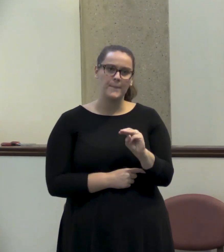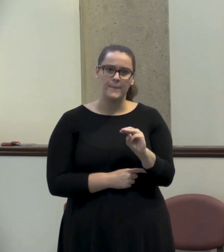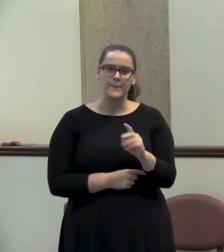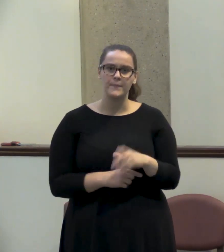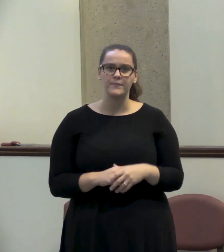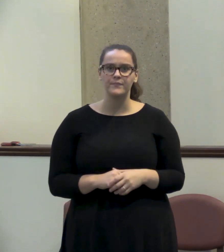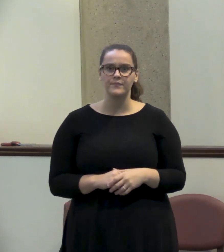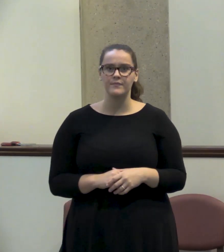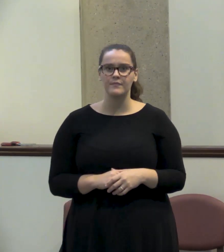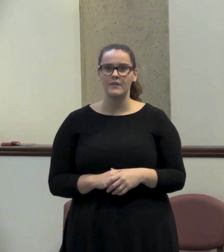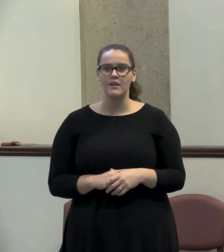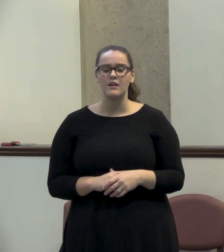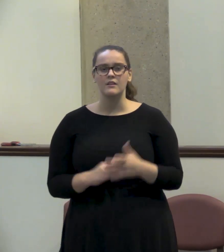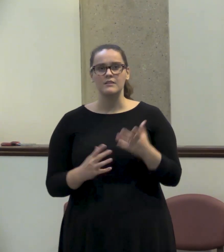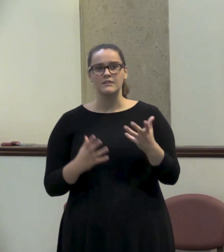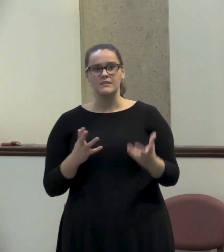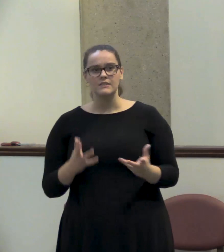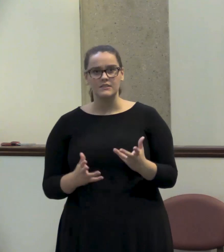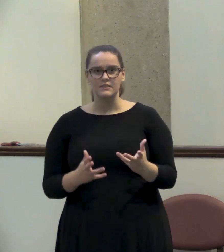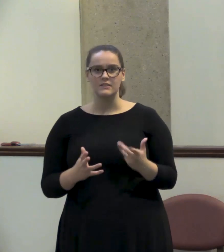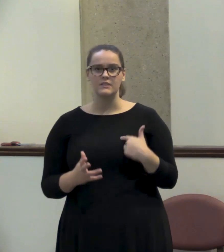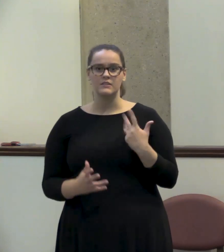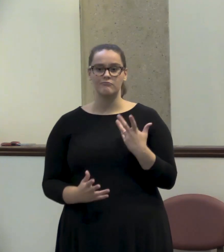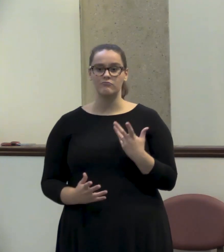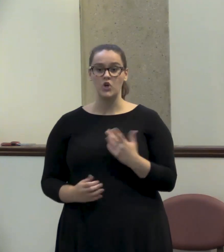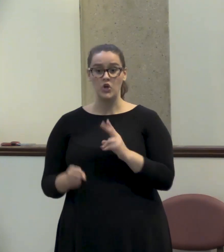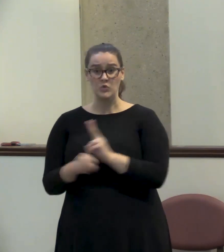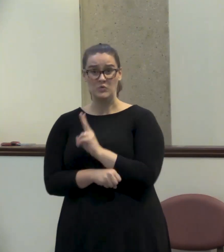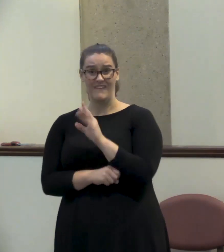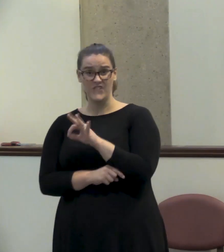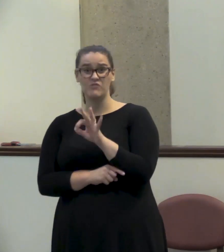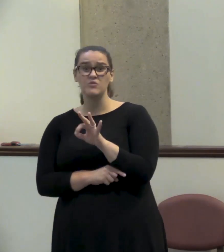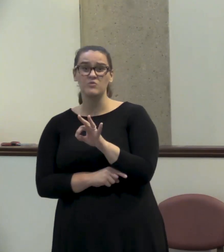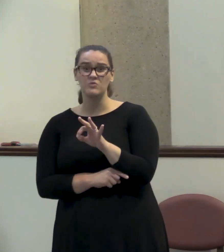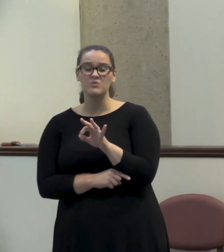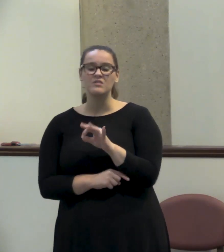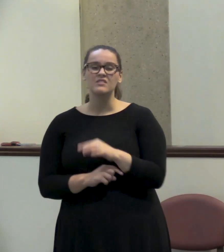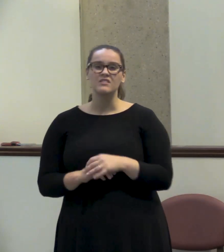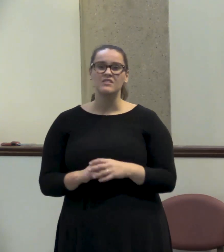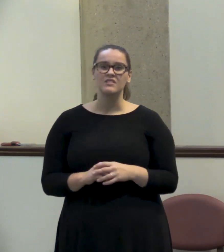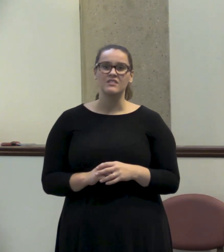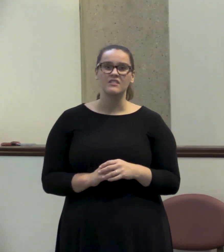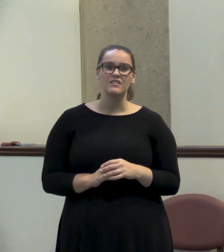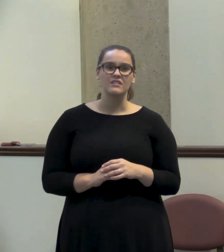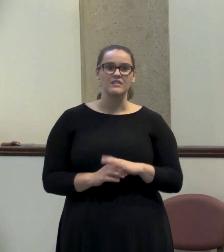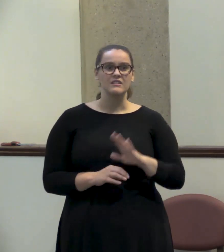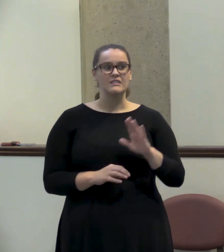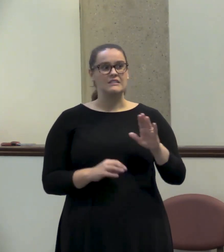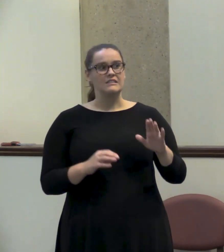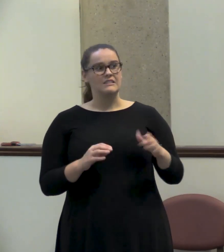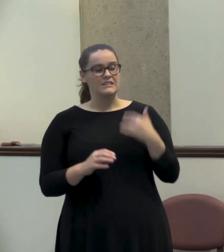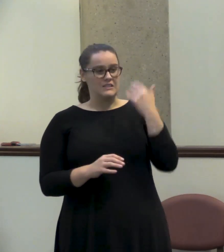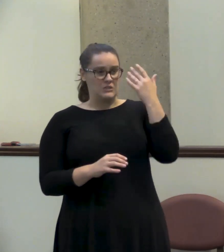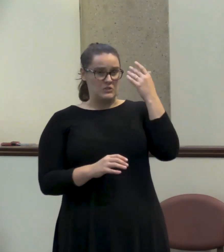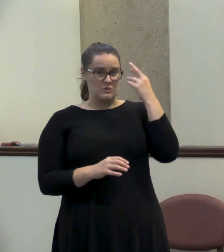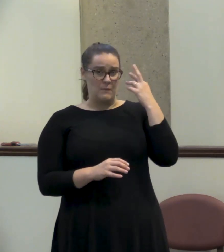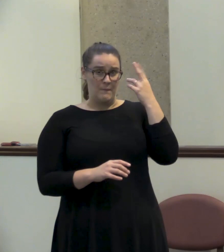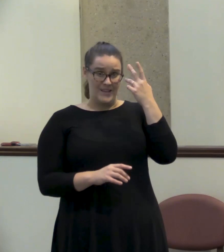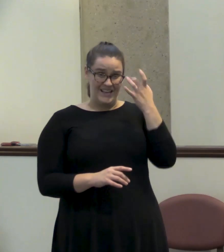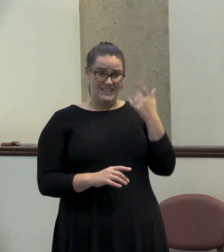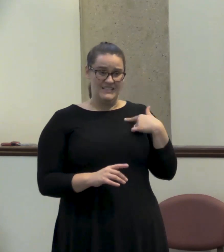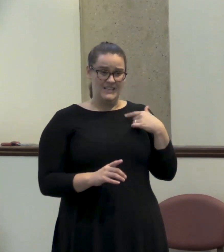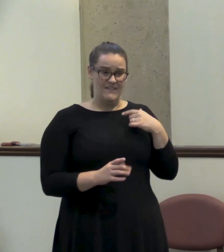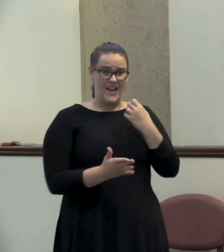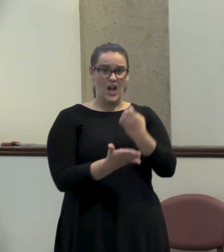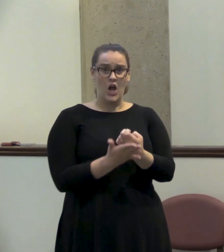doing. It was a symptom of burning fossil fuels. It was a symptom of an economy and an